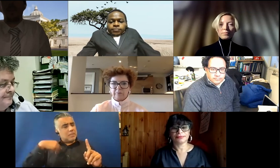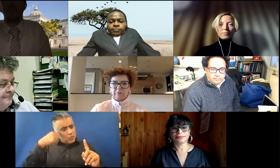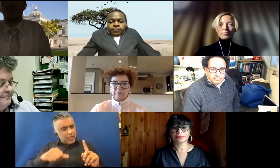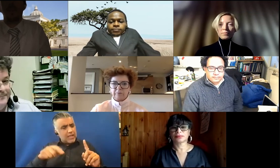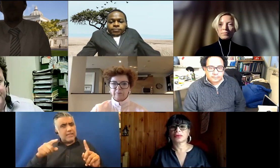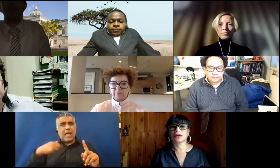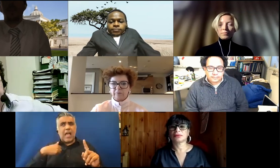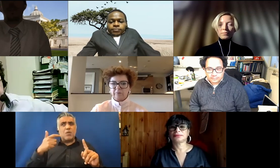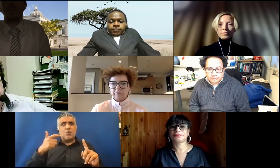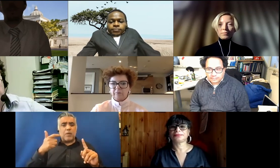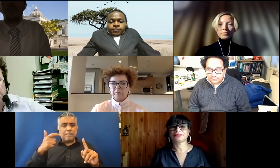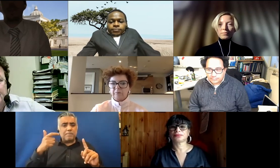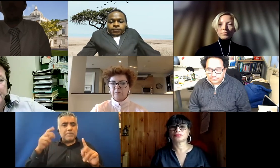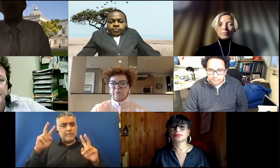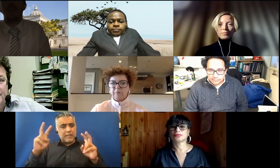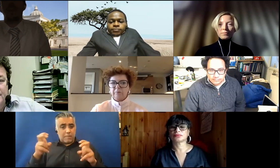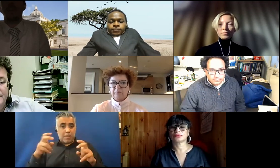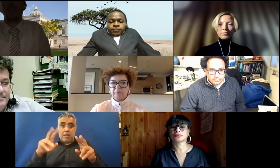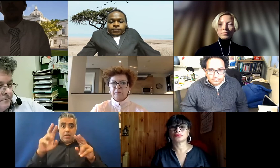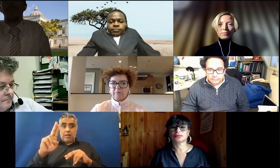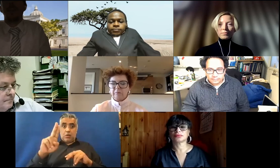this huge issue in the UK about